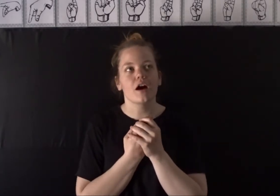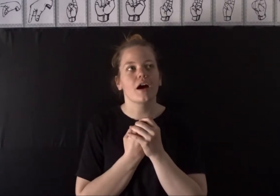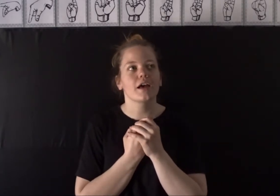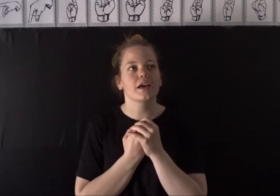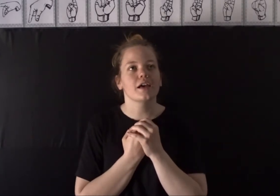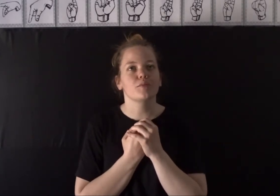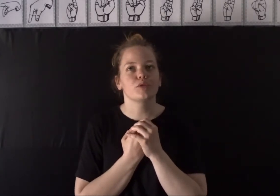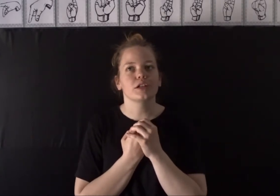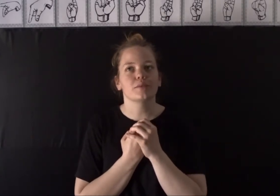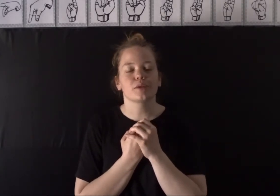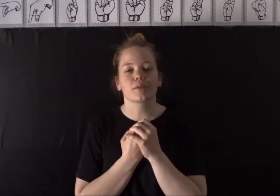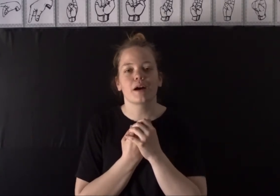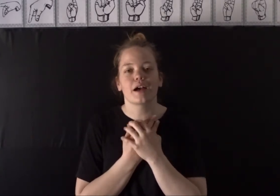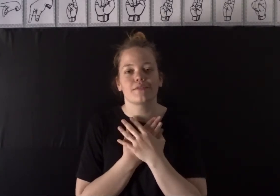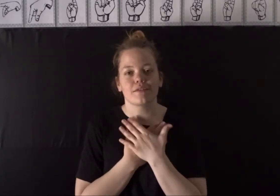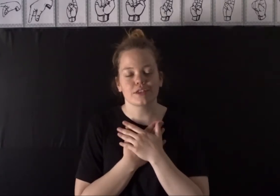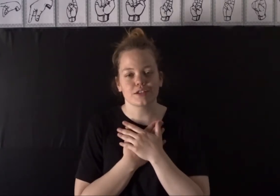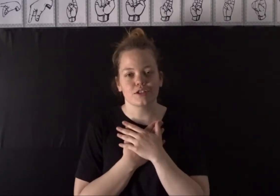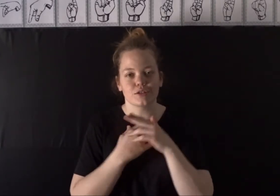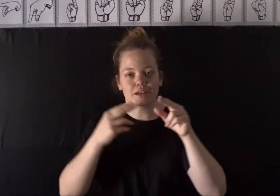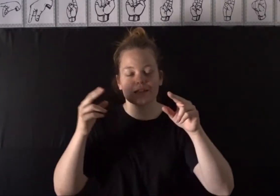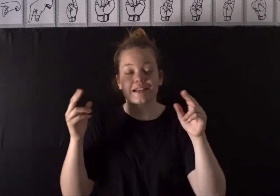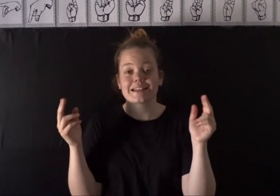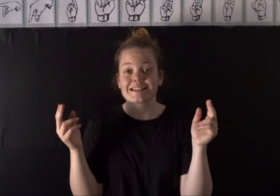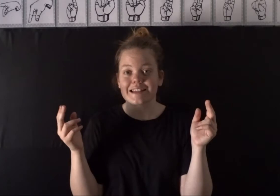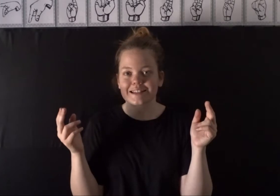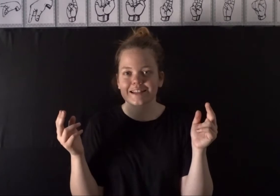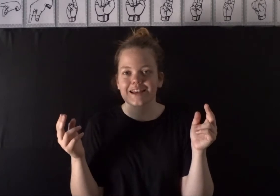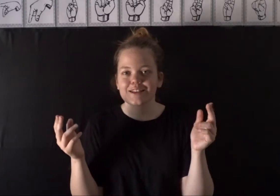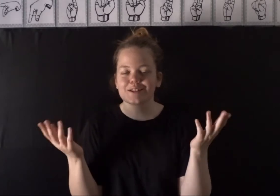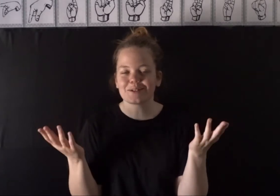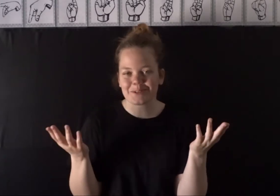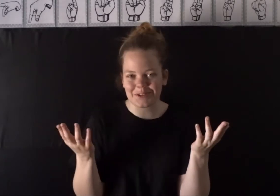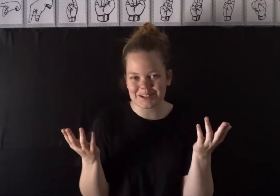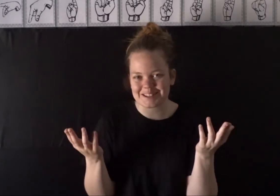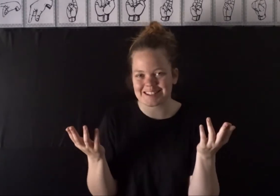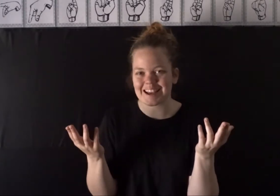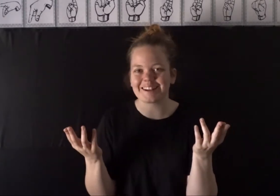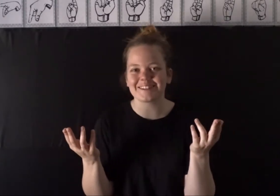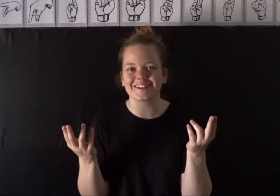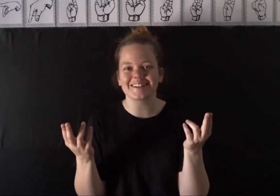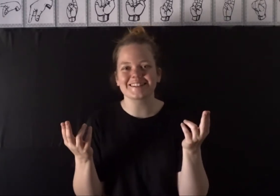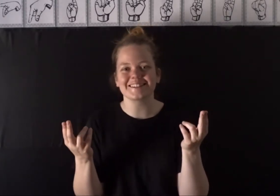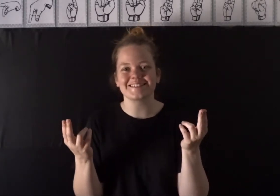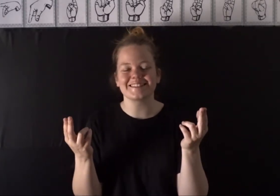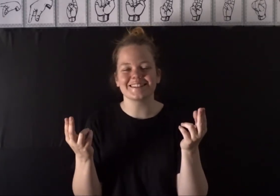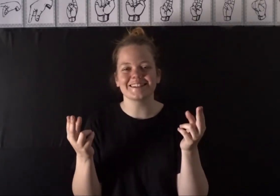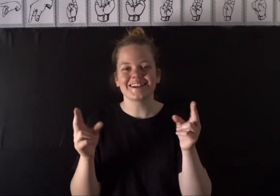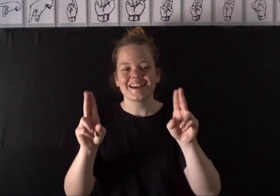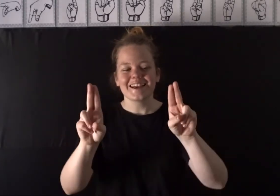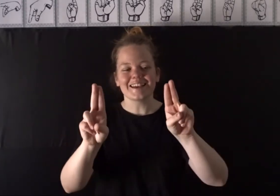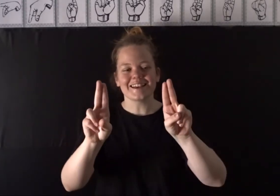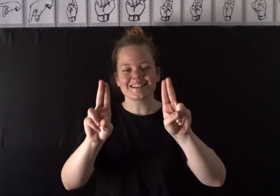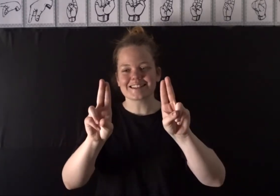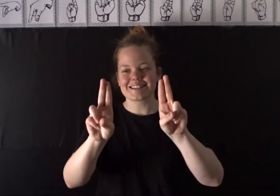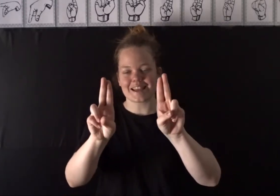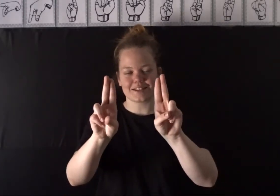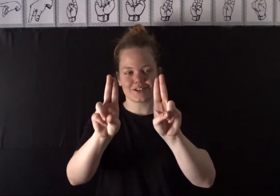I am reading a book, my favorite thing to do is sit. So the first sign we are going to learn to do is sit. So you're going to